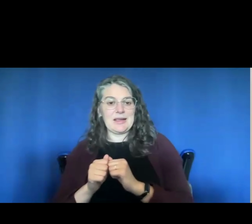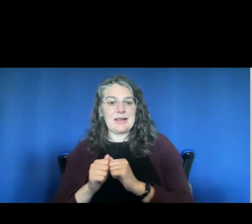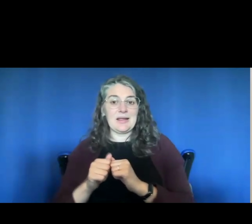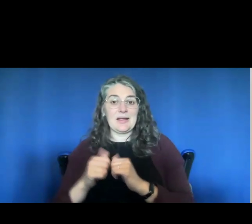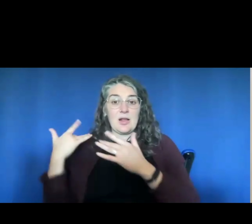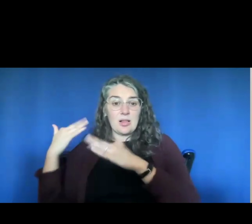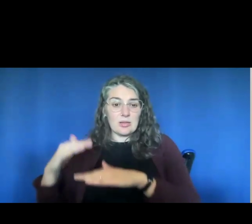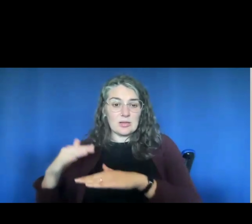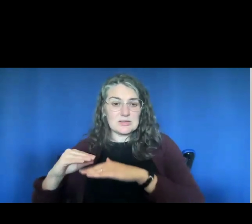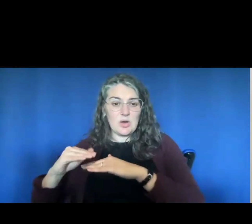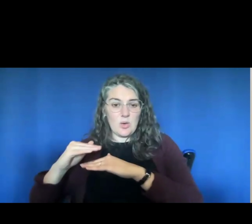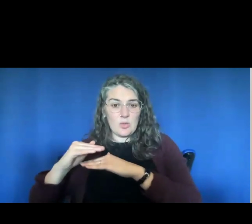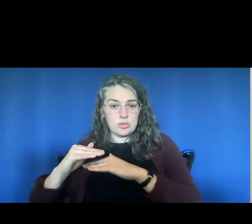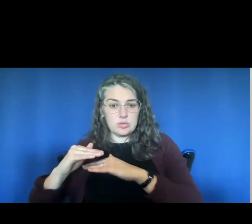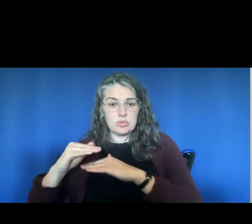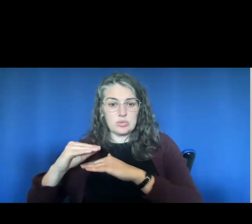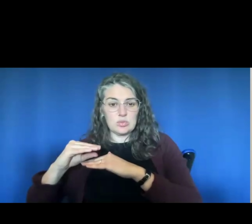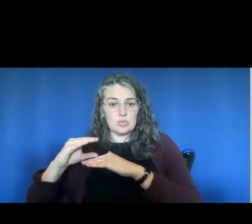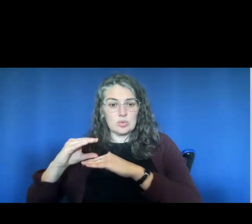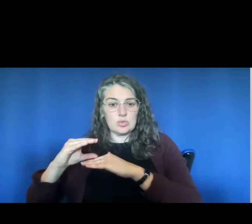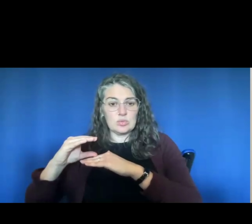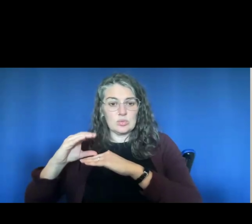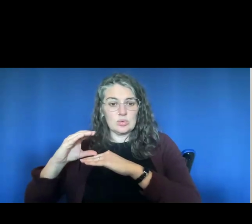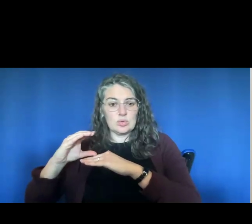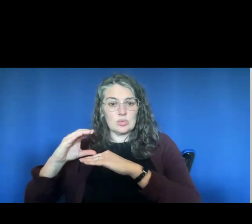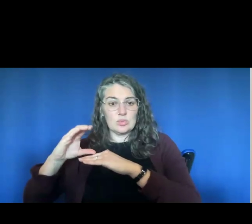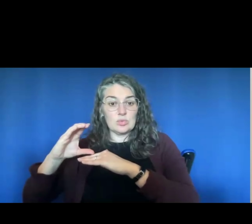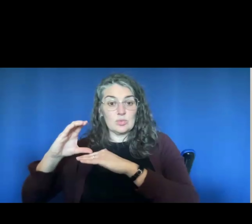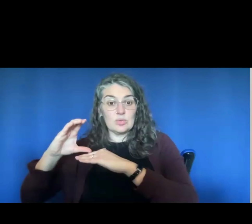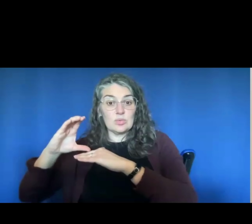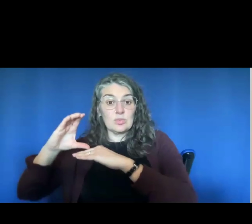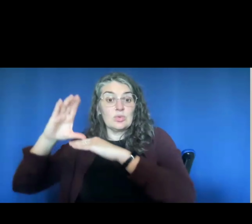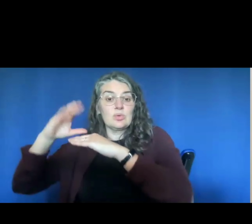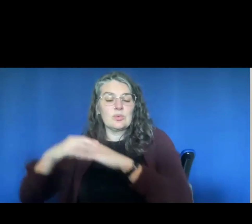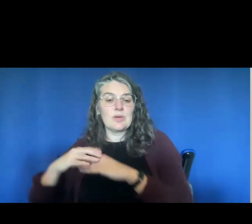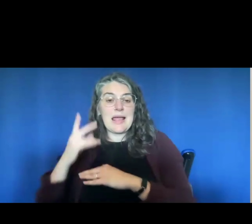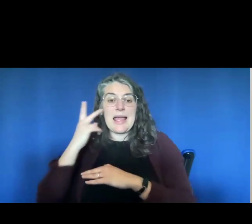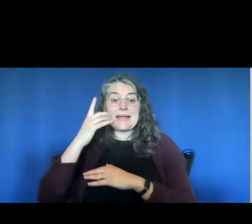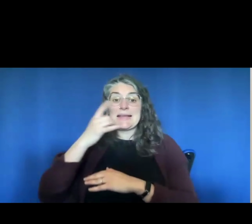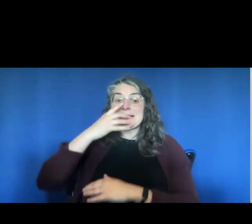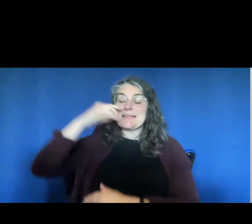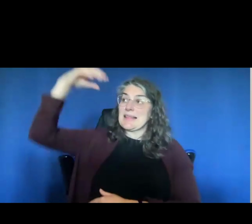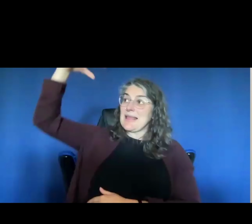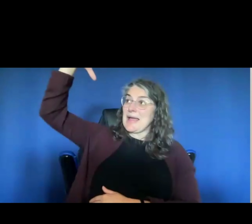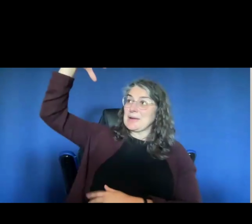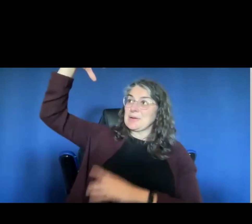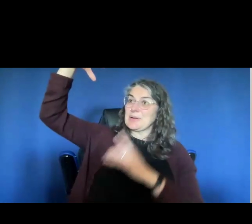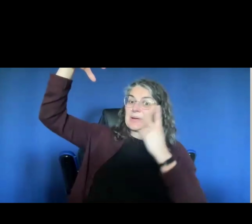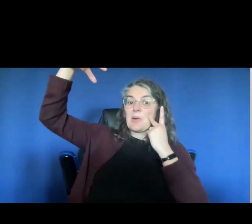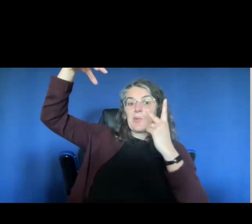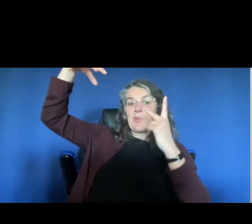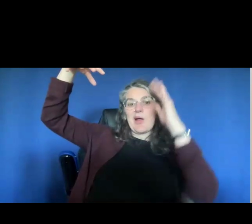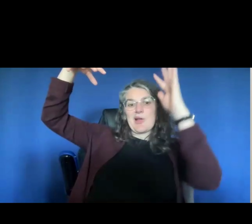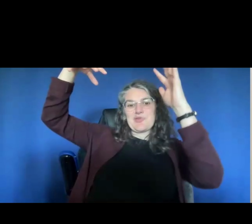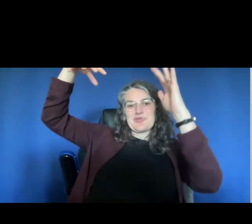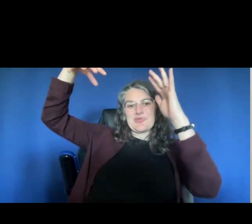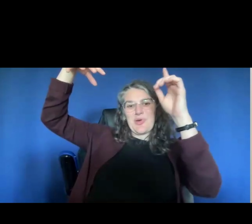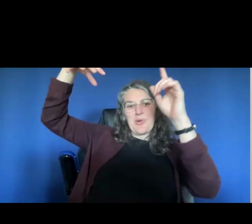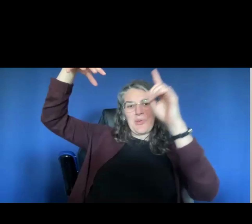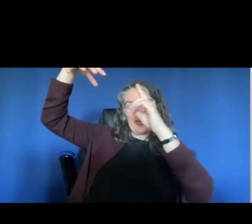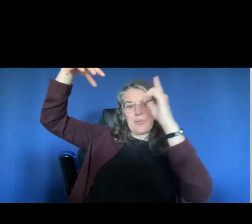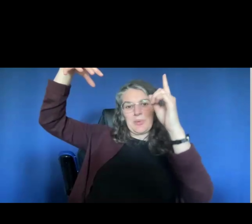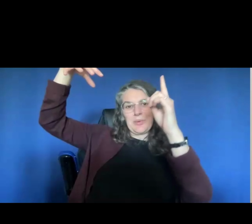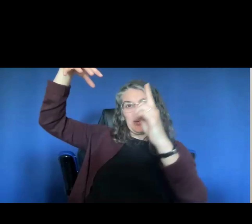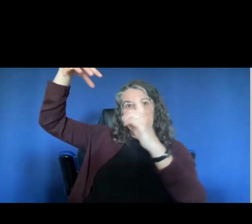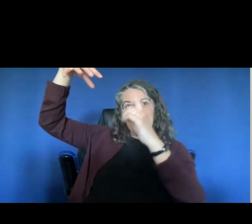weeks. From my window, I could trace a flake swirling from the streetlight to the ground. Sometimes it floated before twirling out